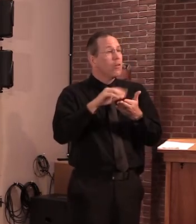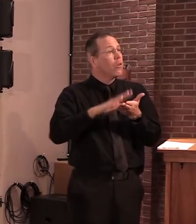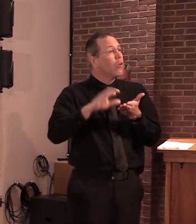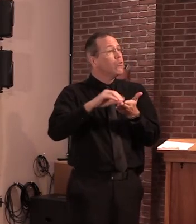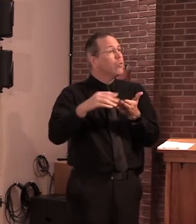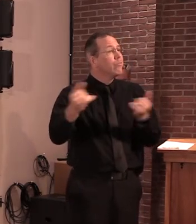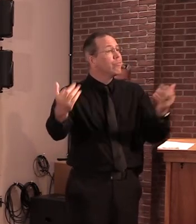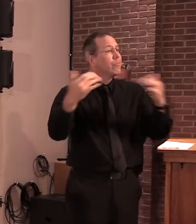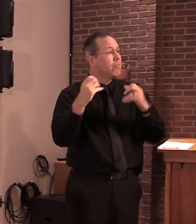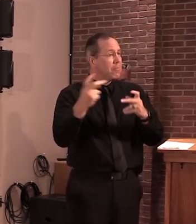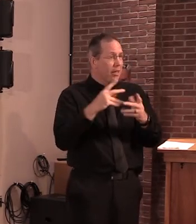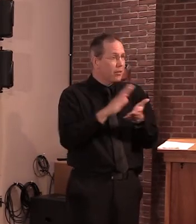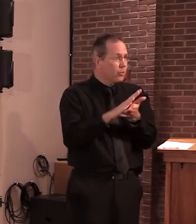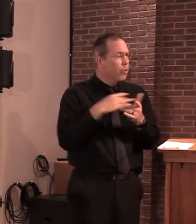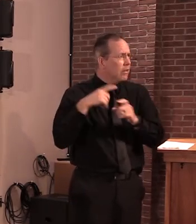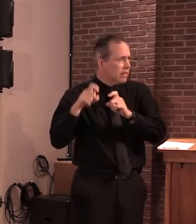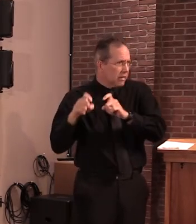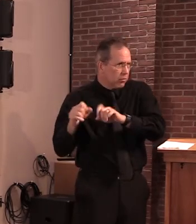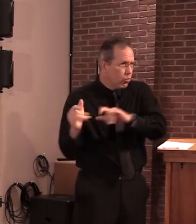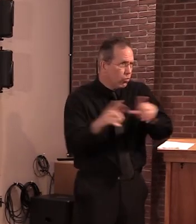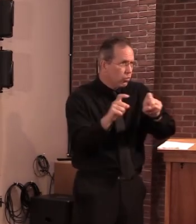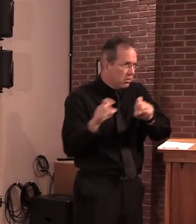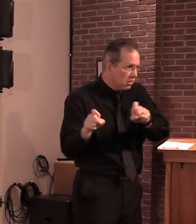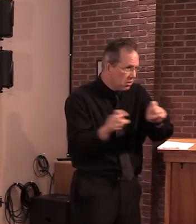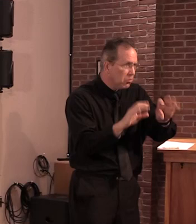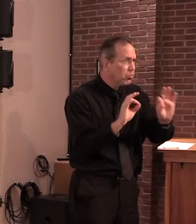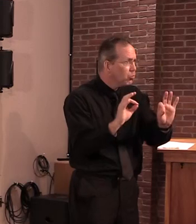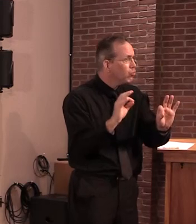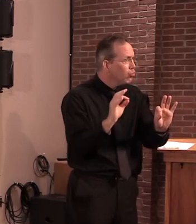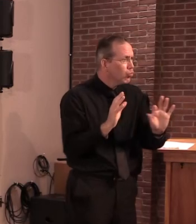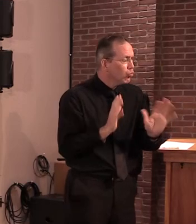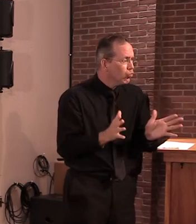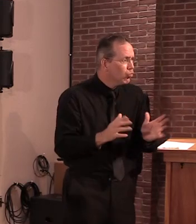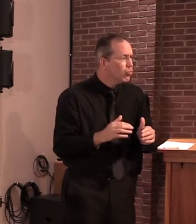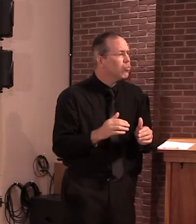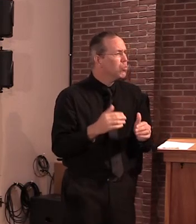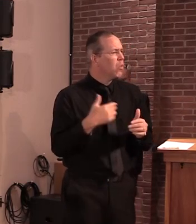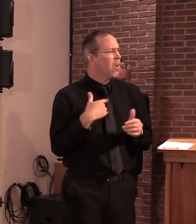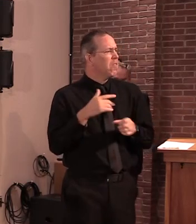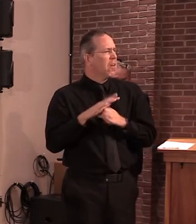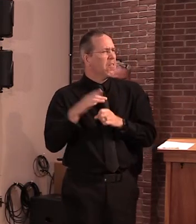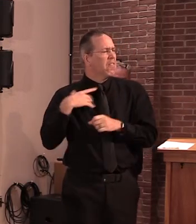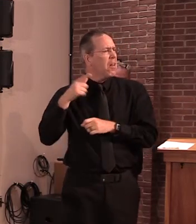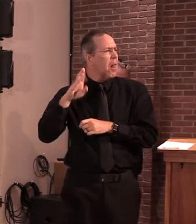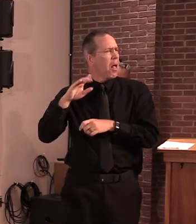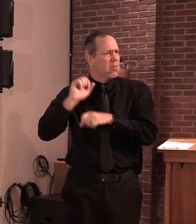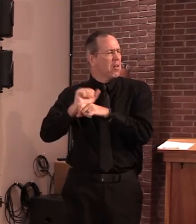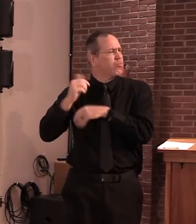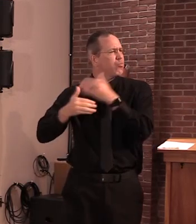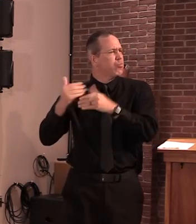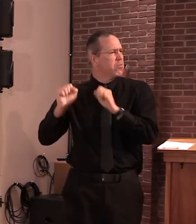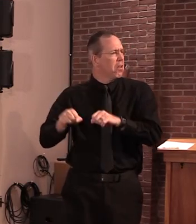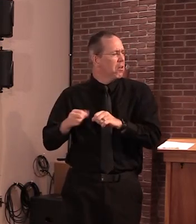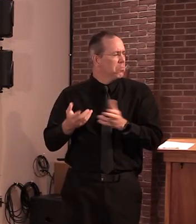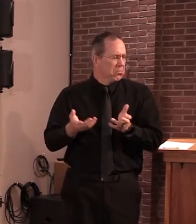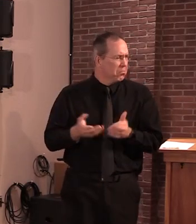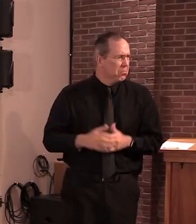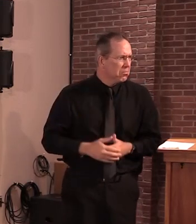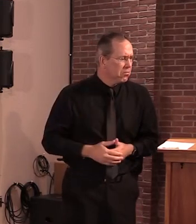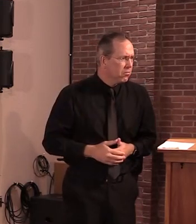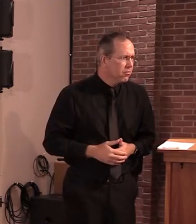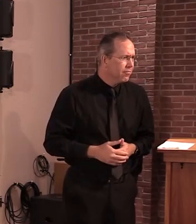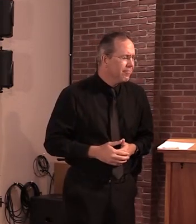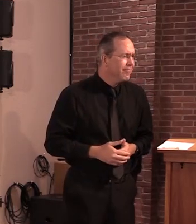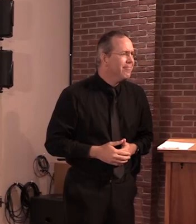to undergo, none of those labs will go through the labs I just mentioned.